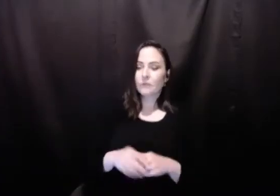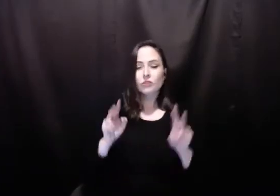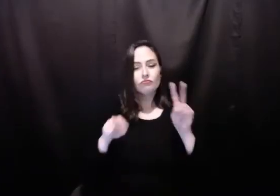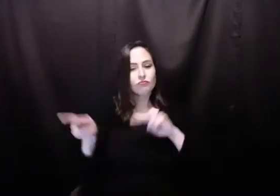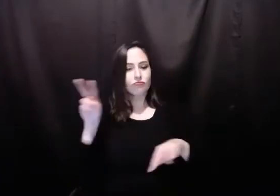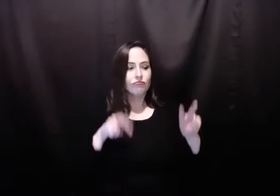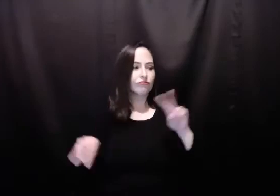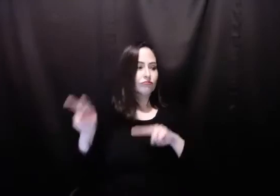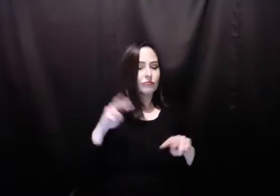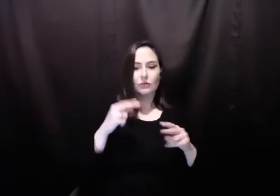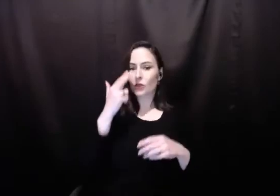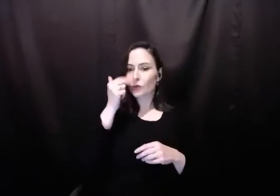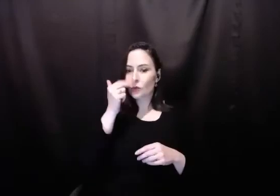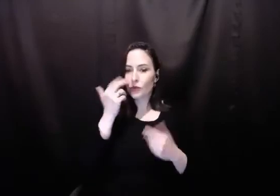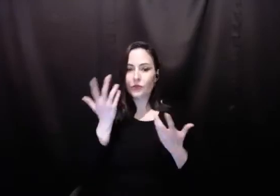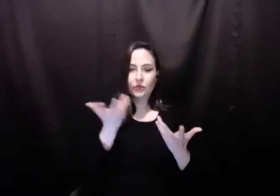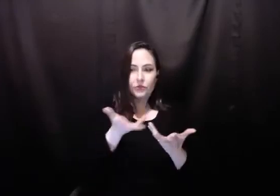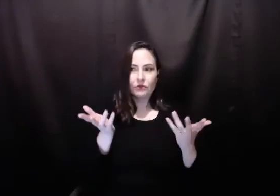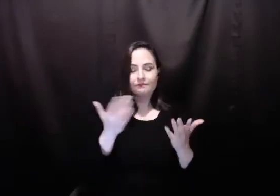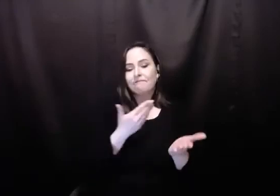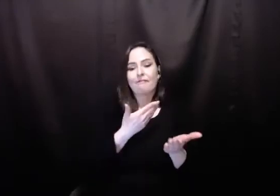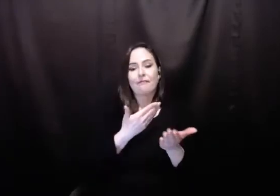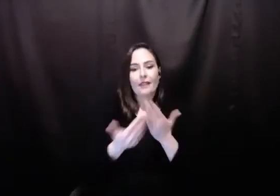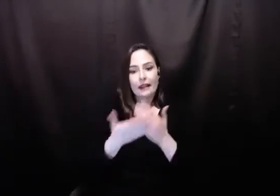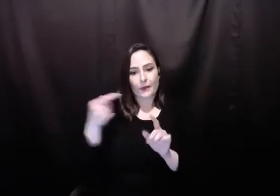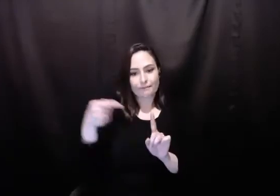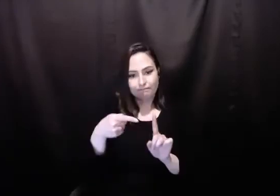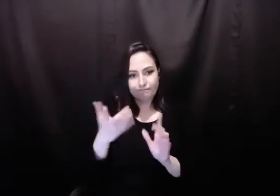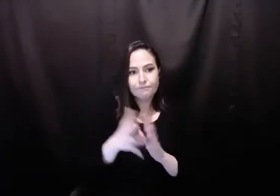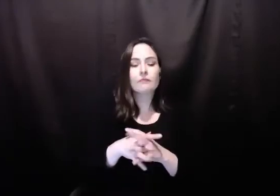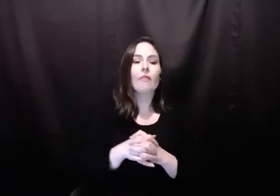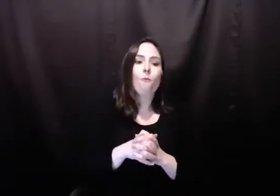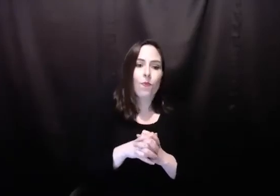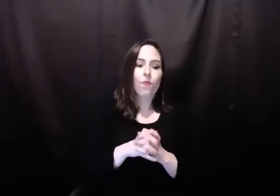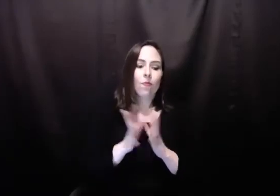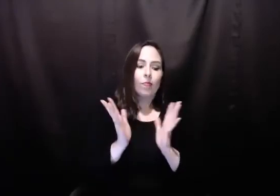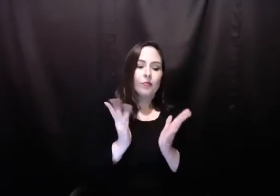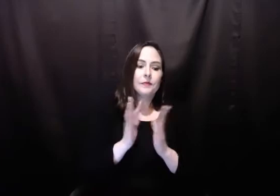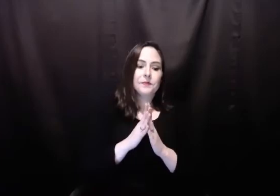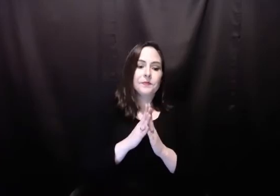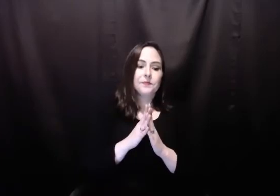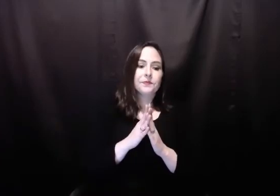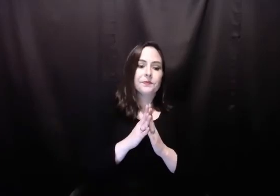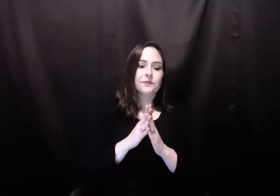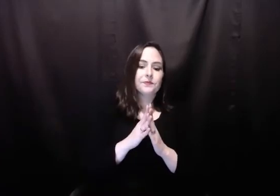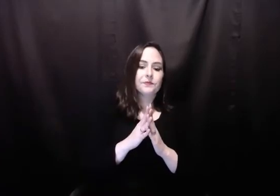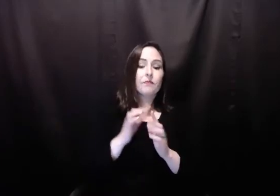this is from past recovery. By looking at and accepting ourselves as we truly are, we can make decisions about who